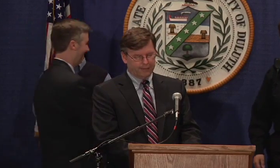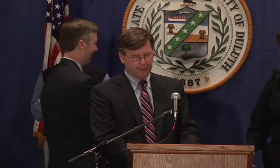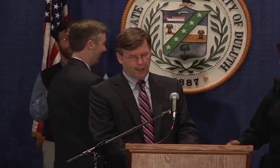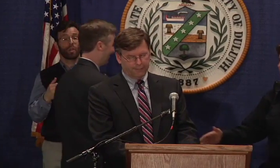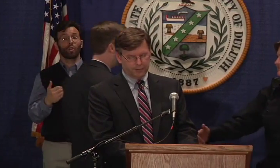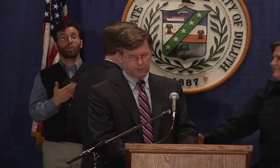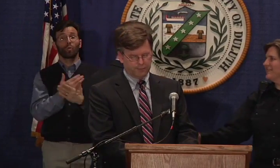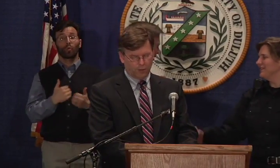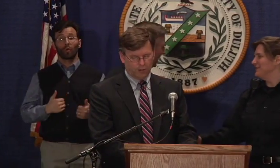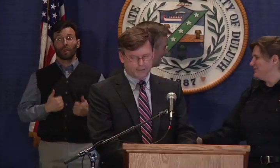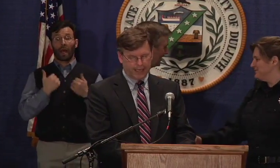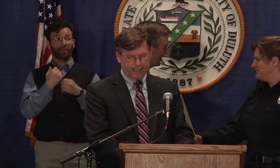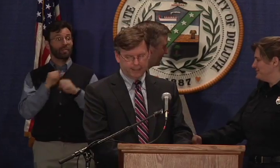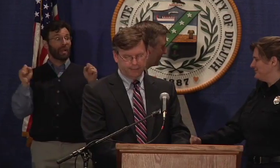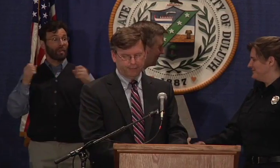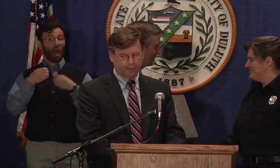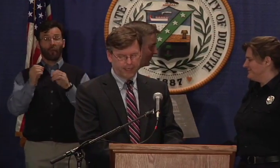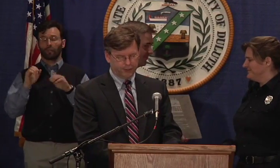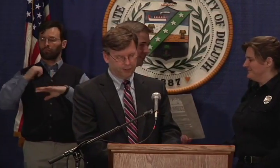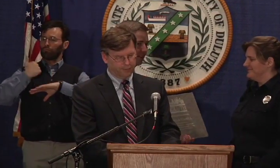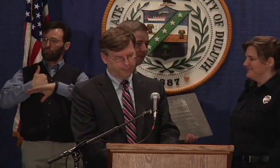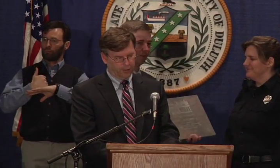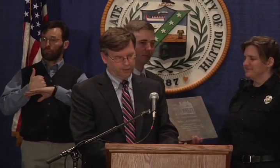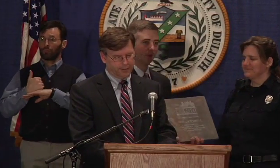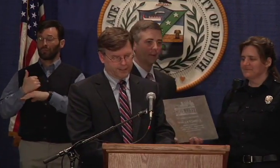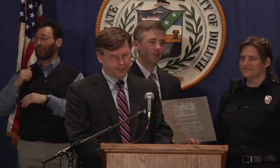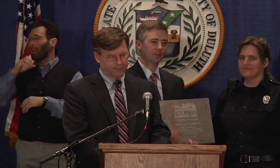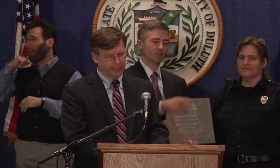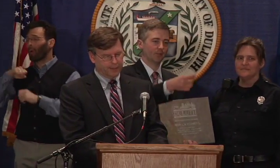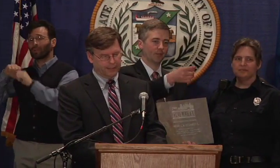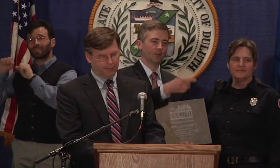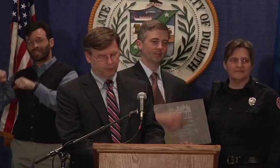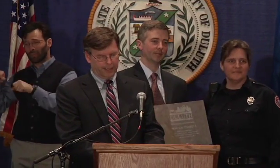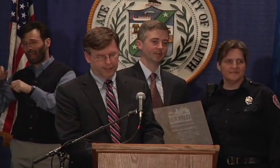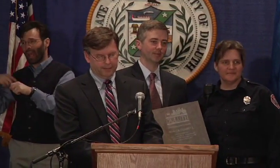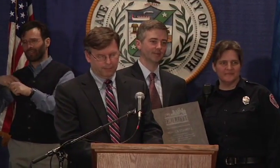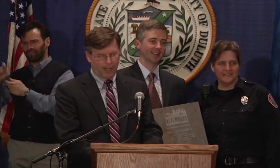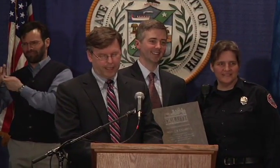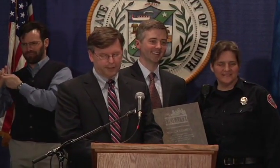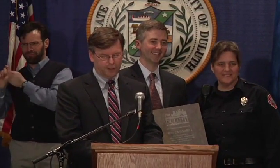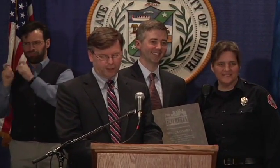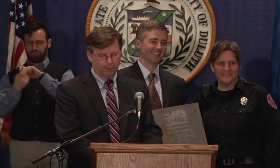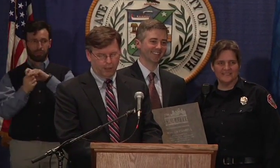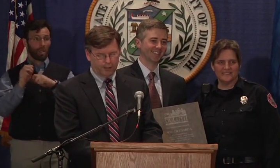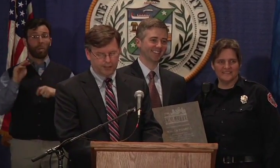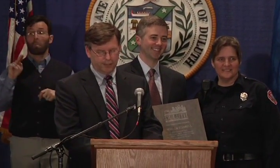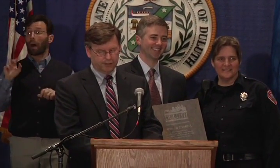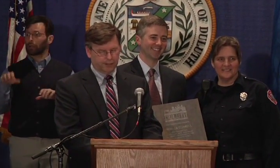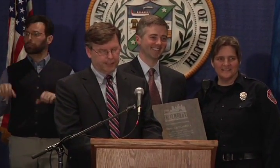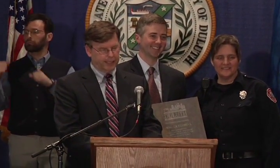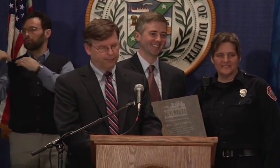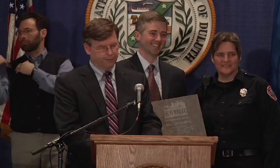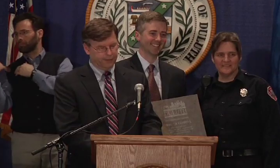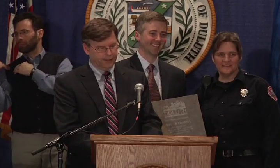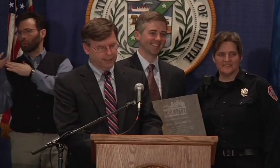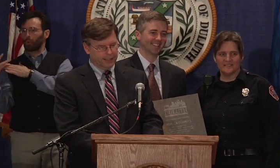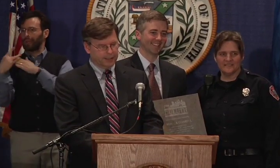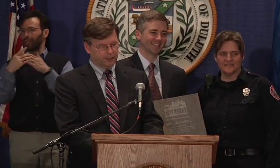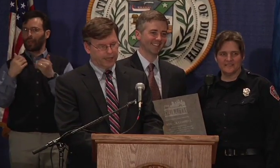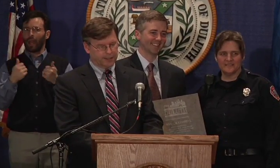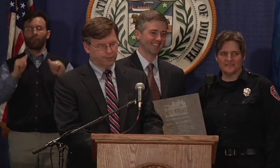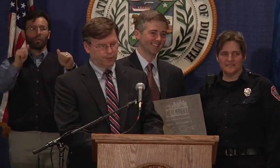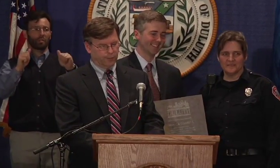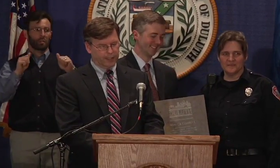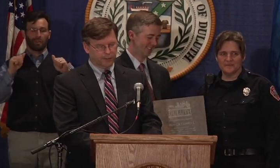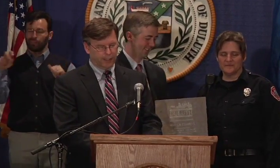Life Safety Office was formed, decades of information from an old system needed to be upgraded. Monica took it upon herself to lead the effort